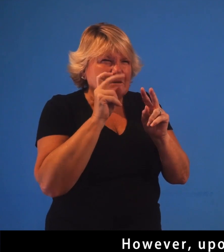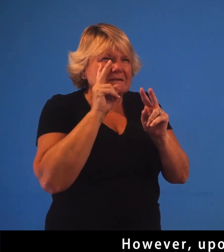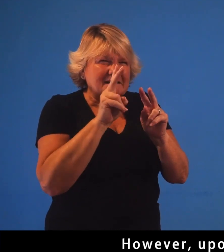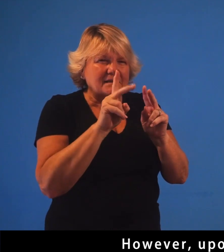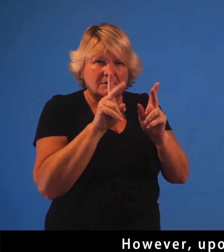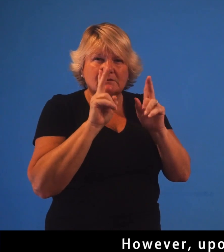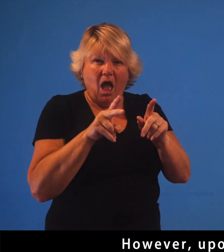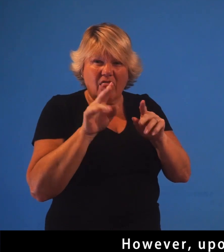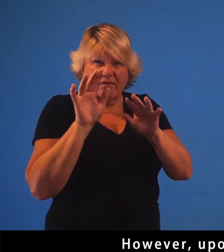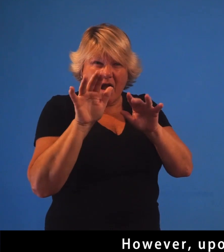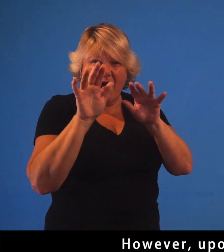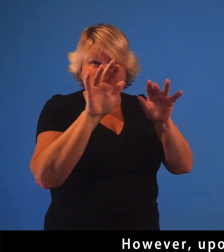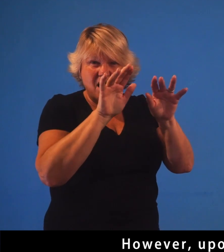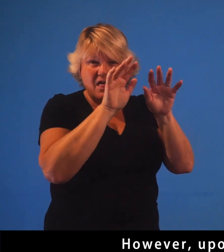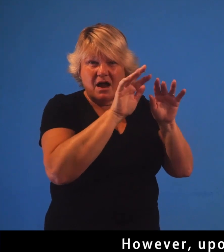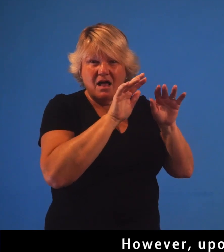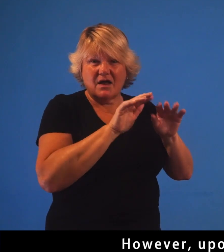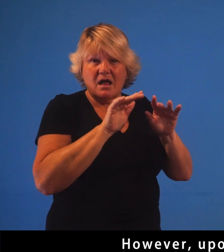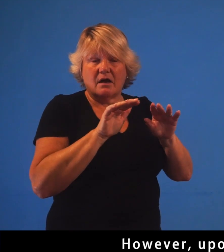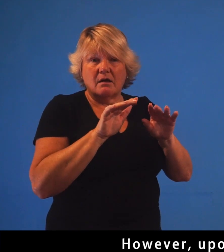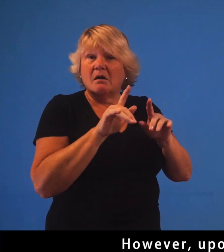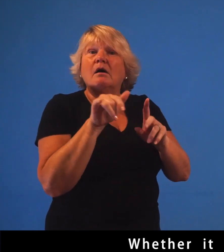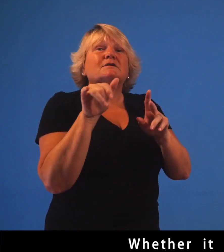look, the signs of death are everywhere.